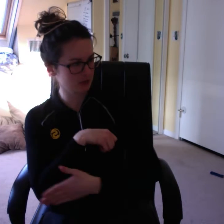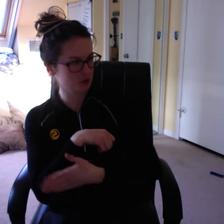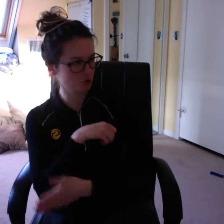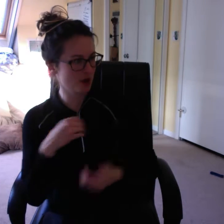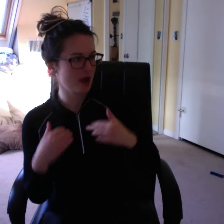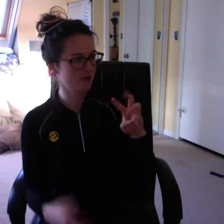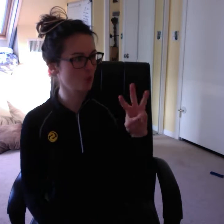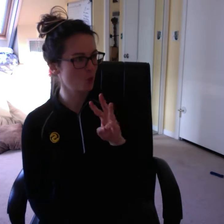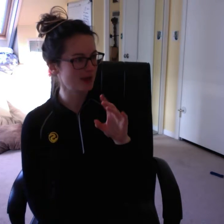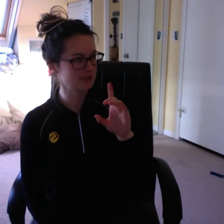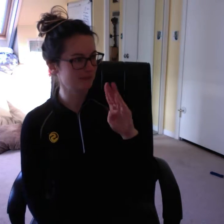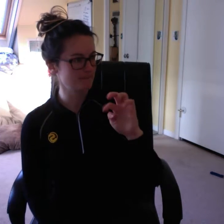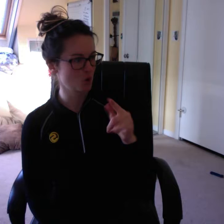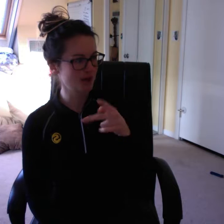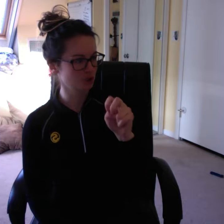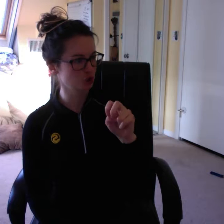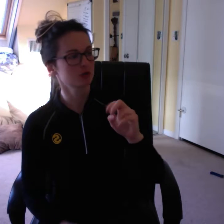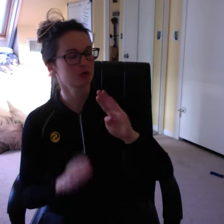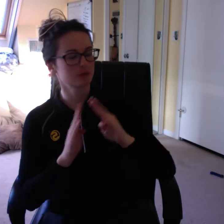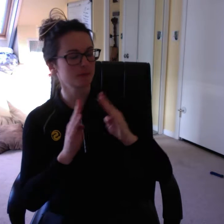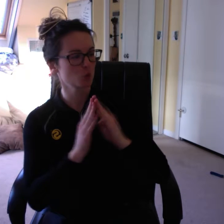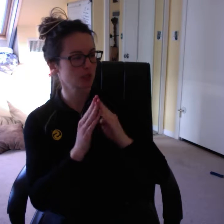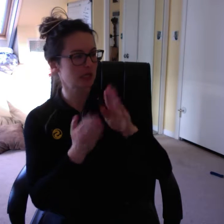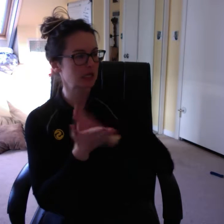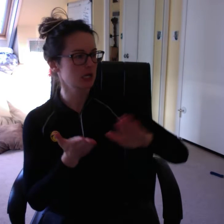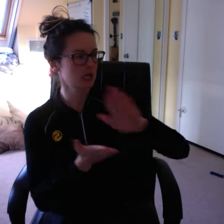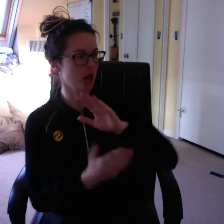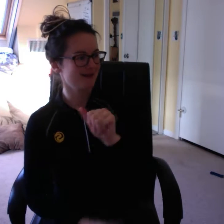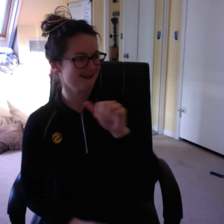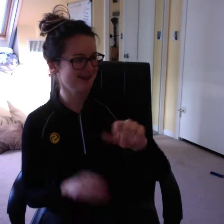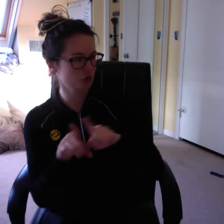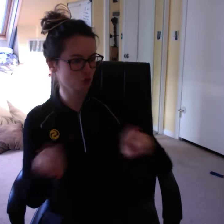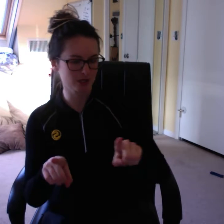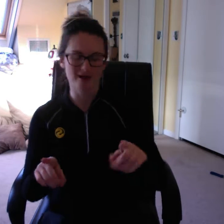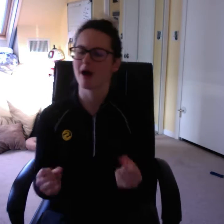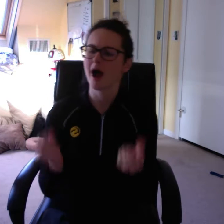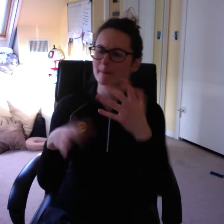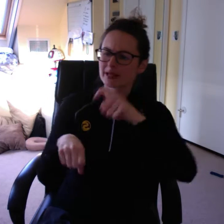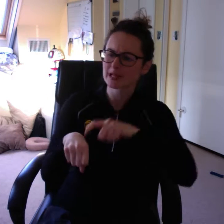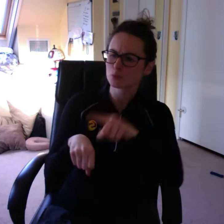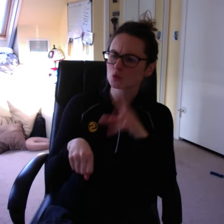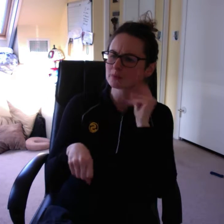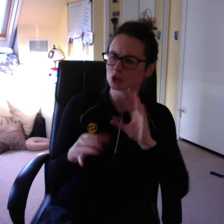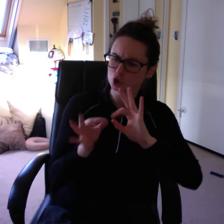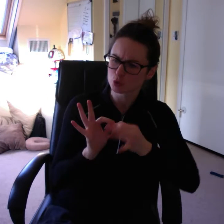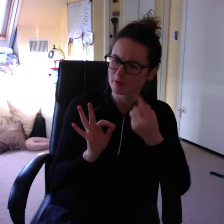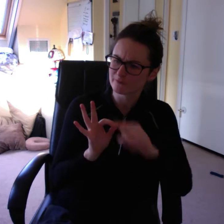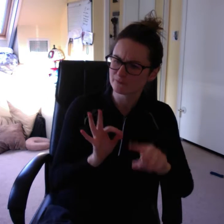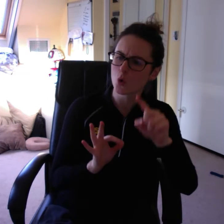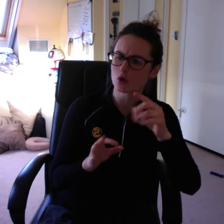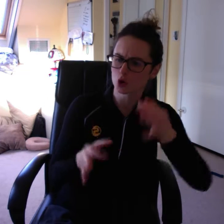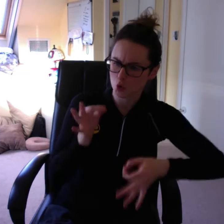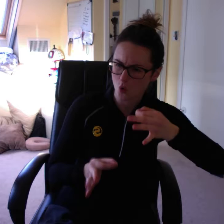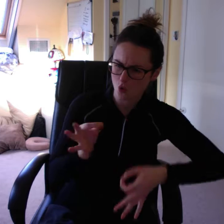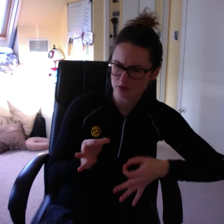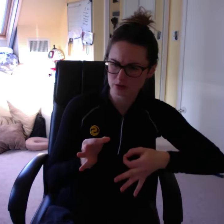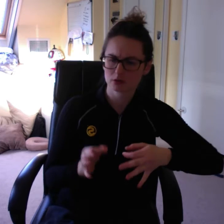Community College. How many times have you interpreted in court? Oh, about 25 times in all. Is your experience